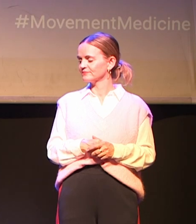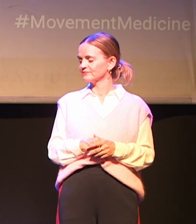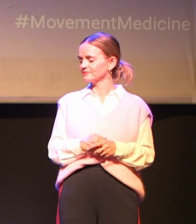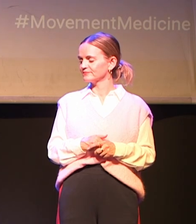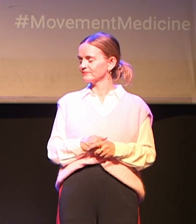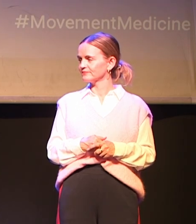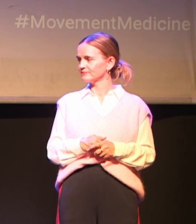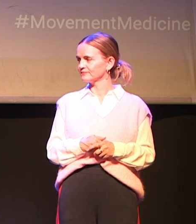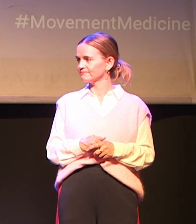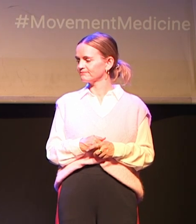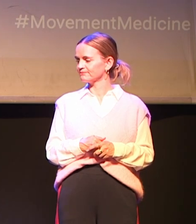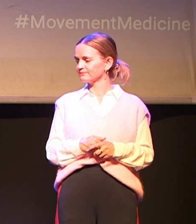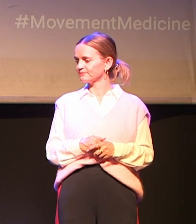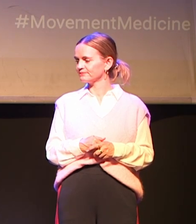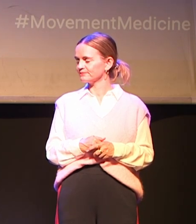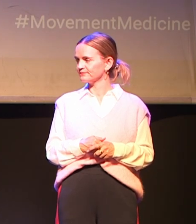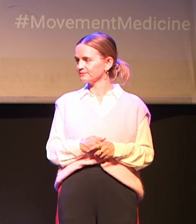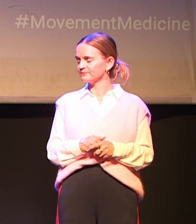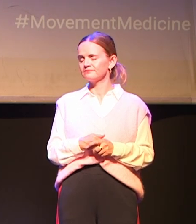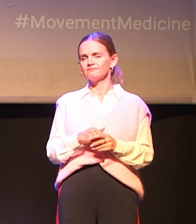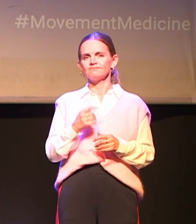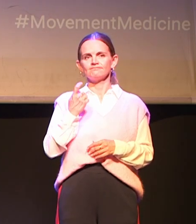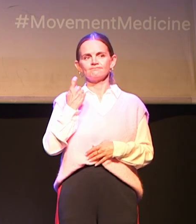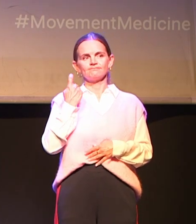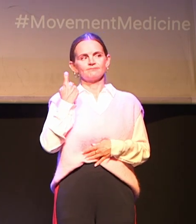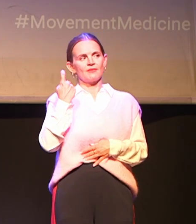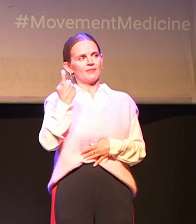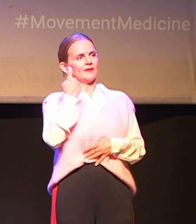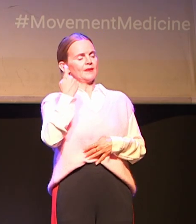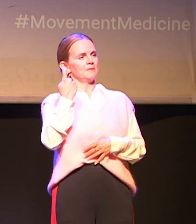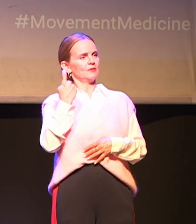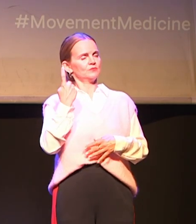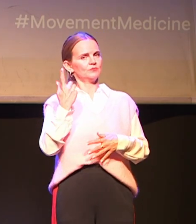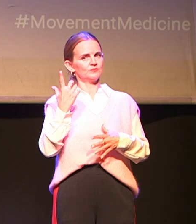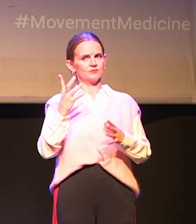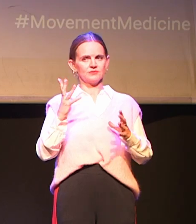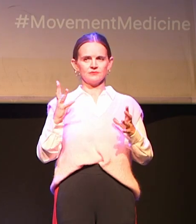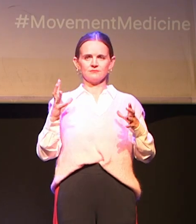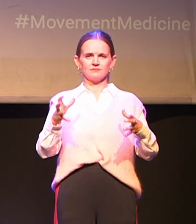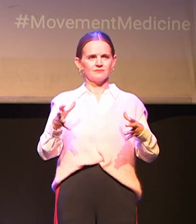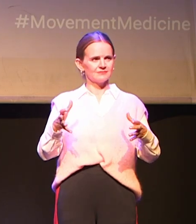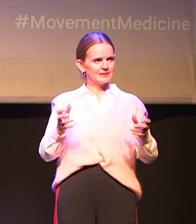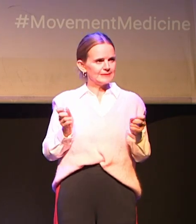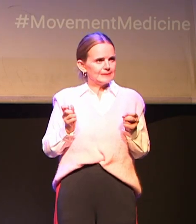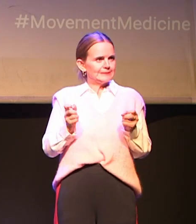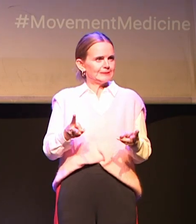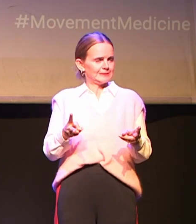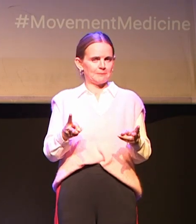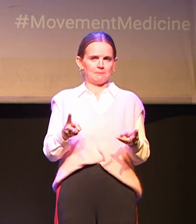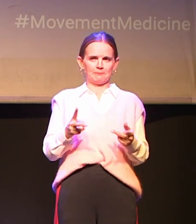but when I think about a vibrant ecosystem of movement, or another way of thinking about that for me is